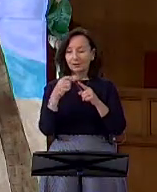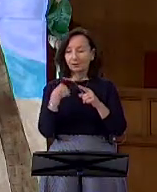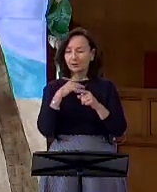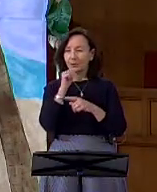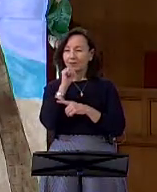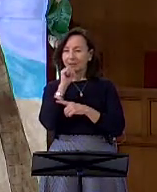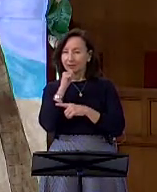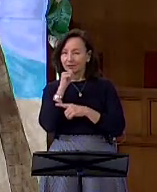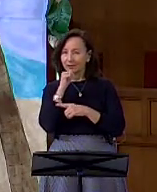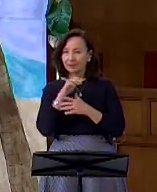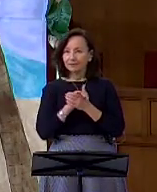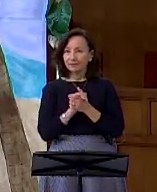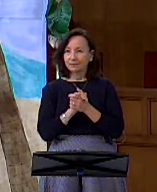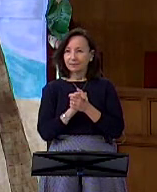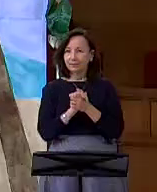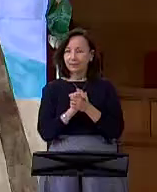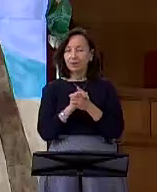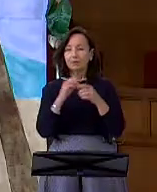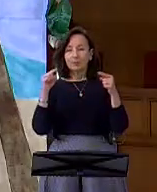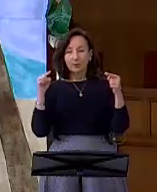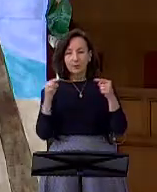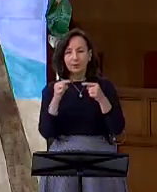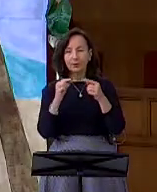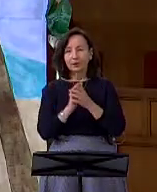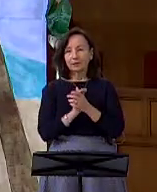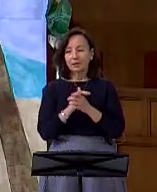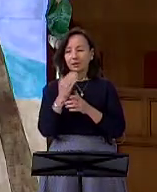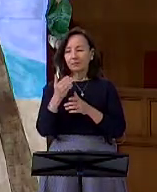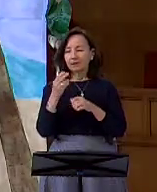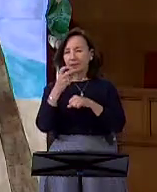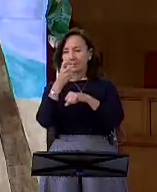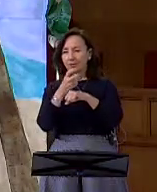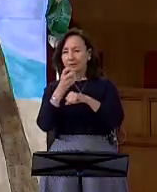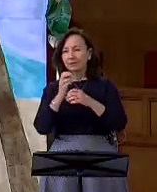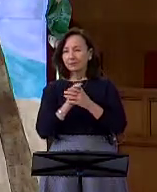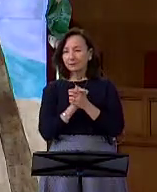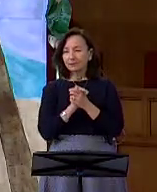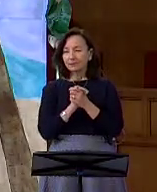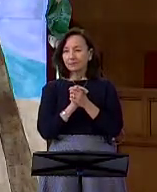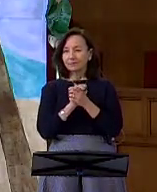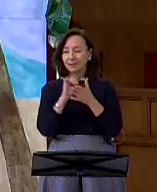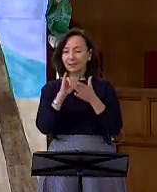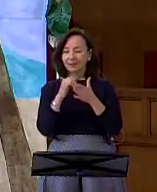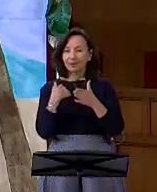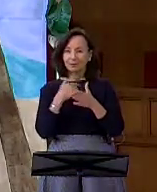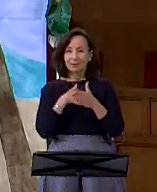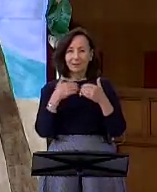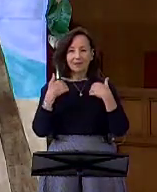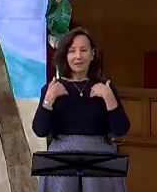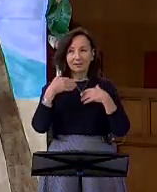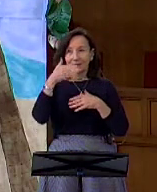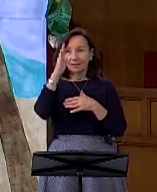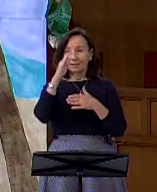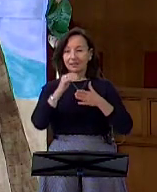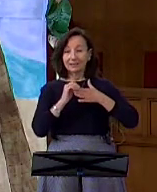suffering, when we're hurting, when things are tough, that we have a God leading